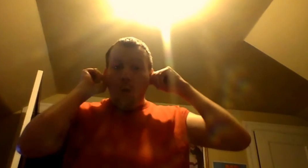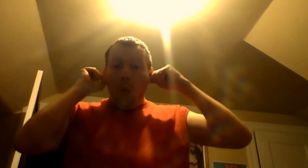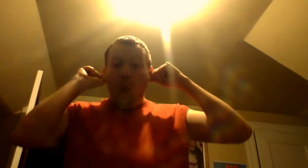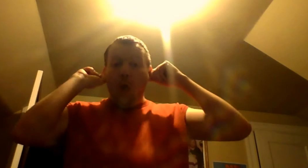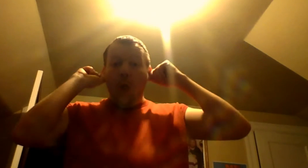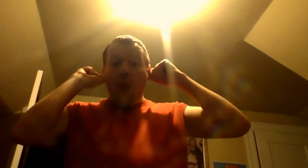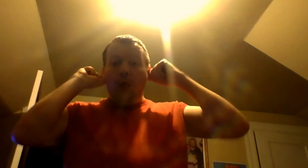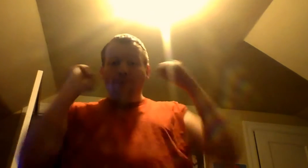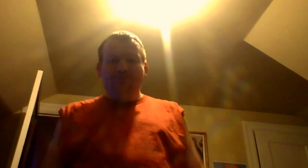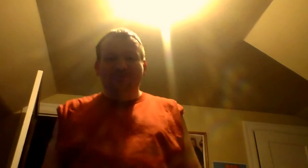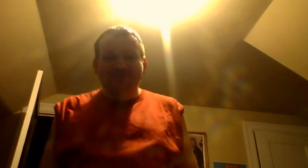Gear down.